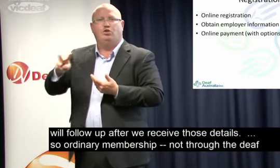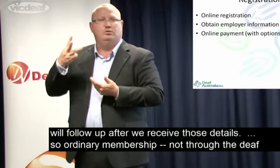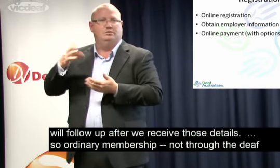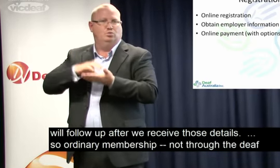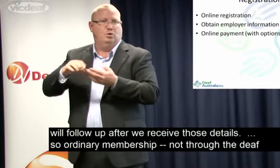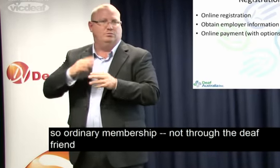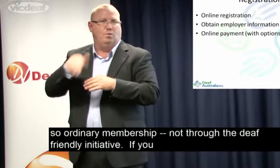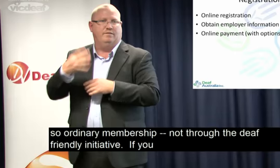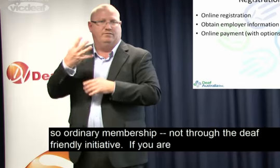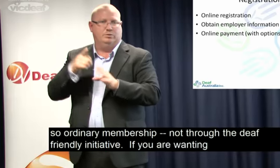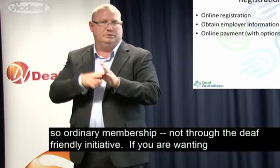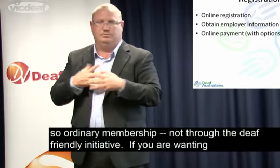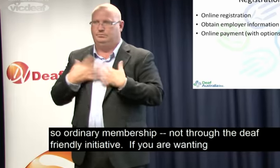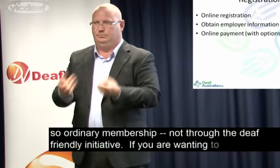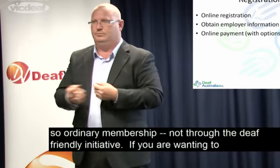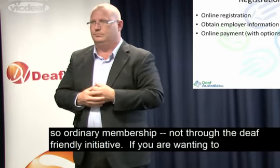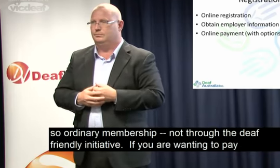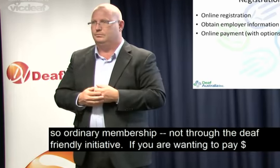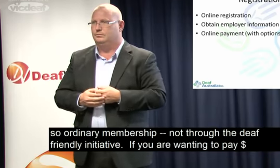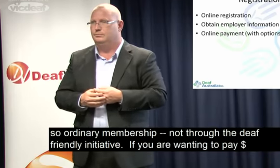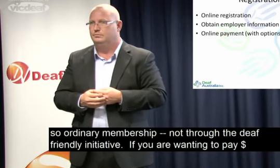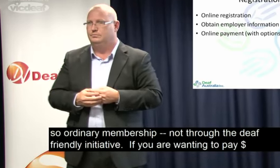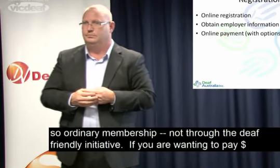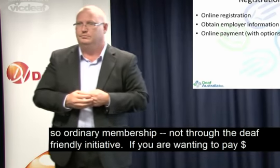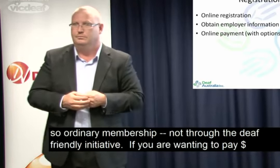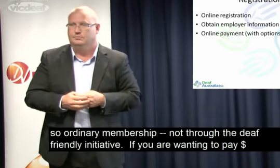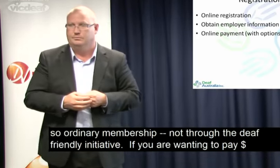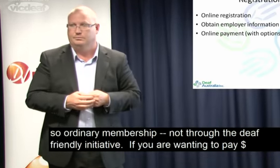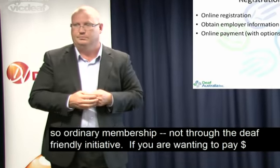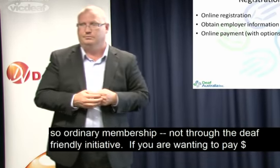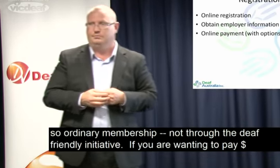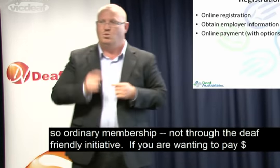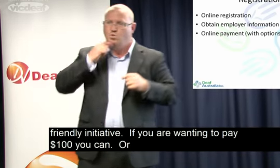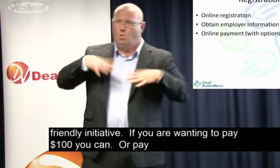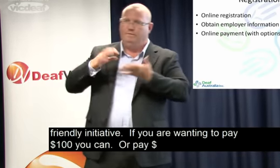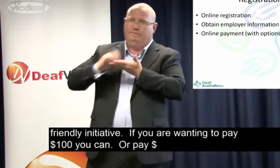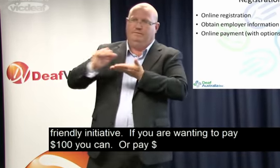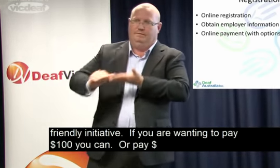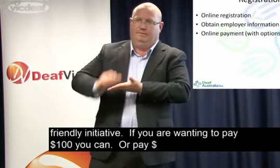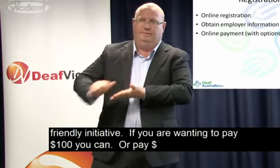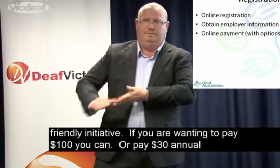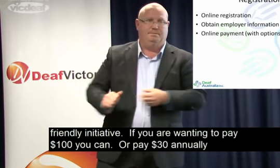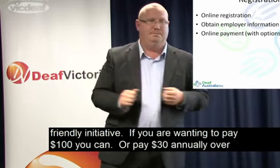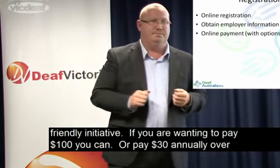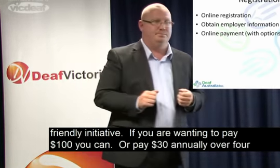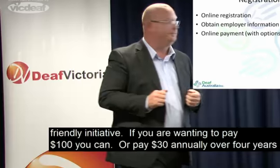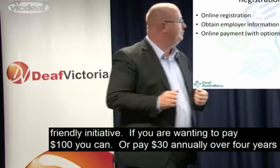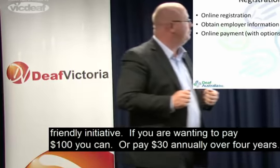you can, or pay $30 annually over 4 years. That decision's entirely up to you. And those payments